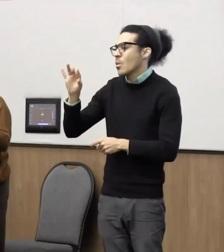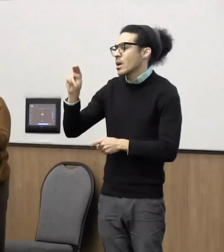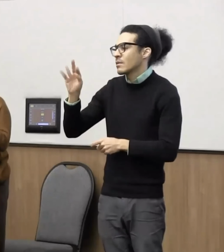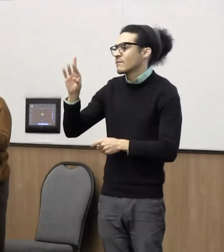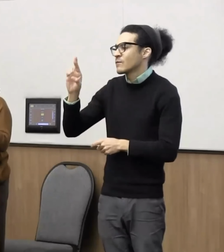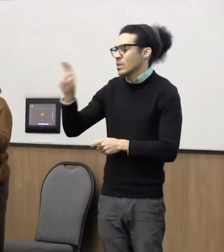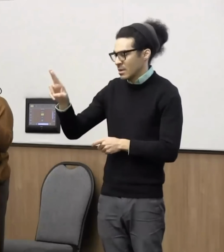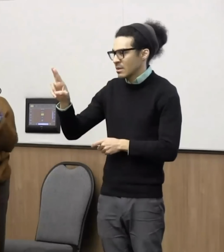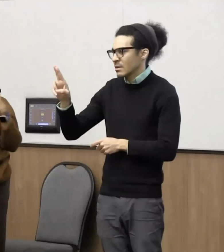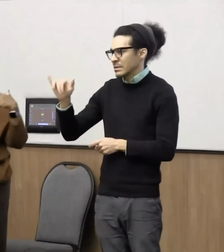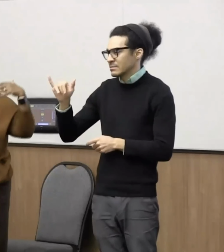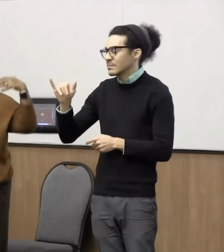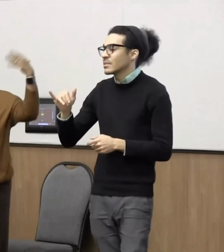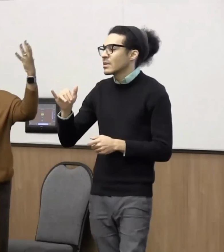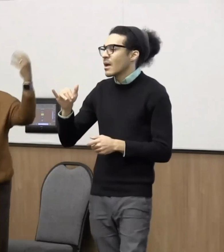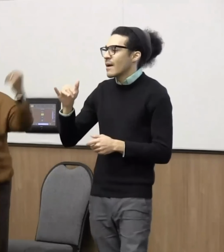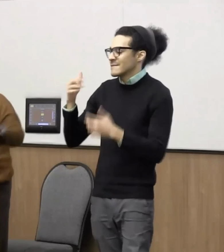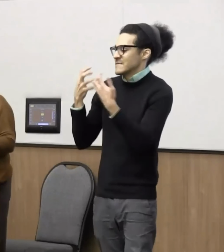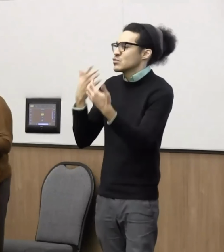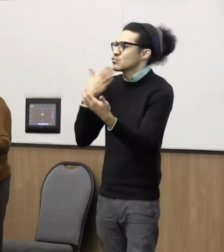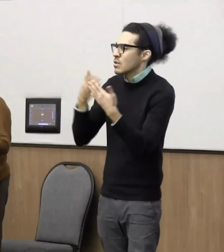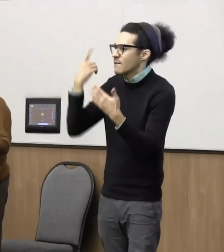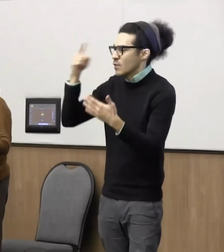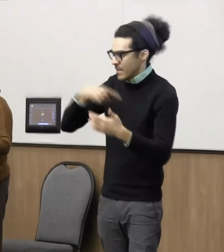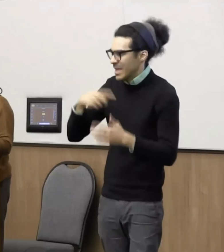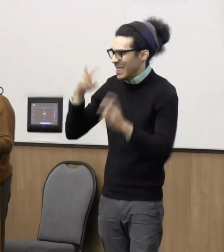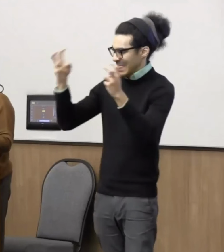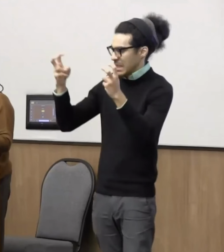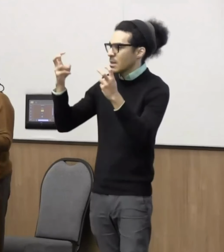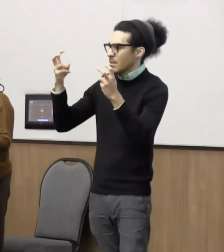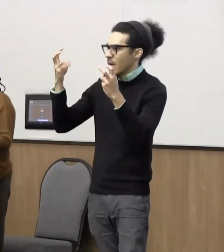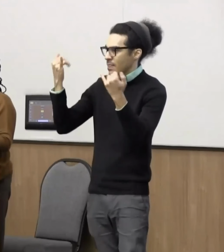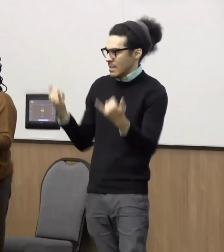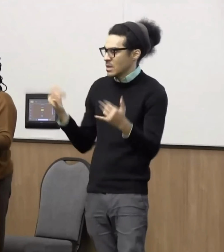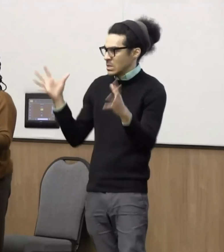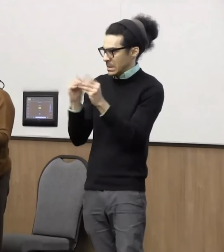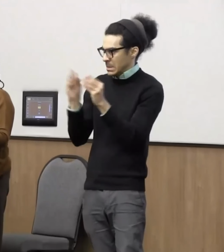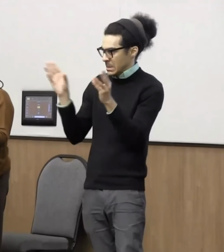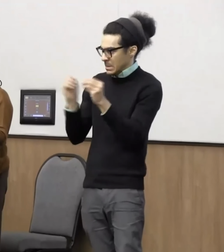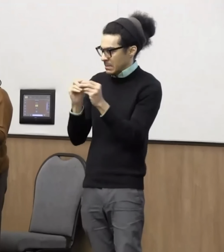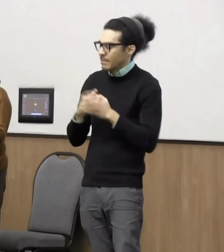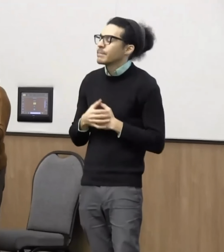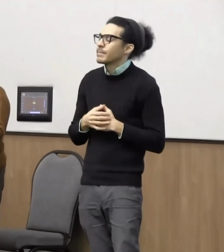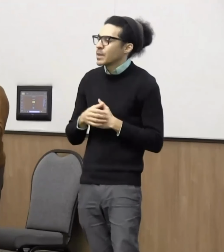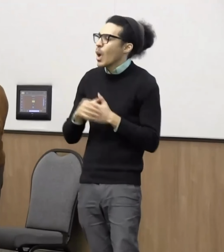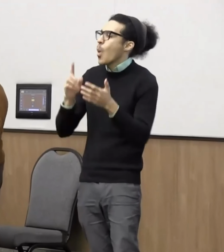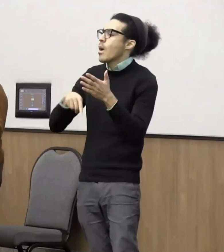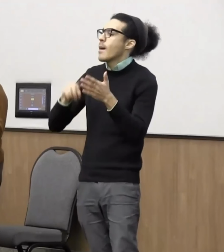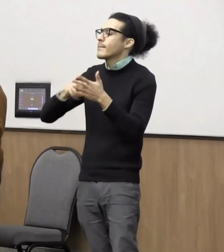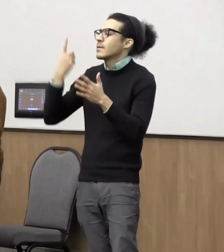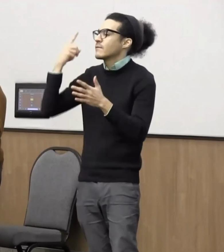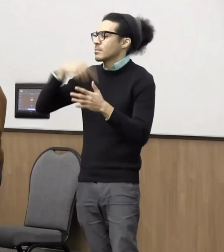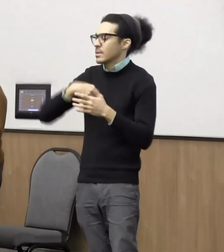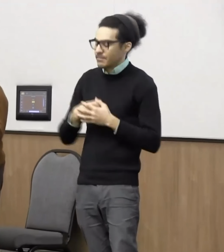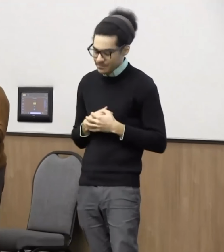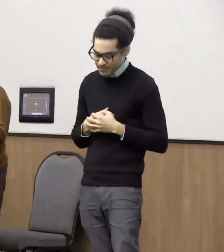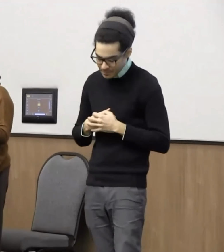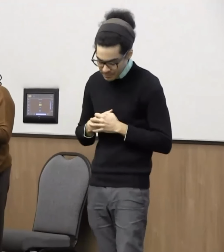for me, it does, for the theme of this, what does Martin Luther King Jr., what it means to me.